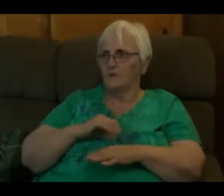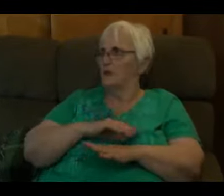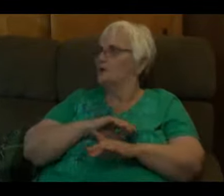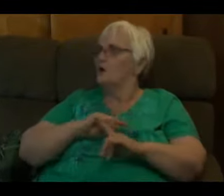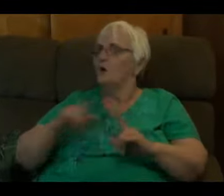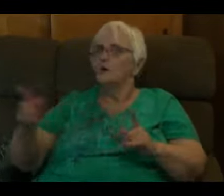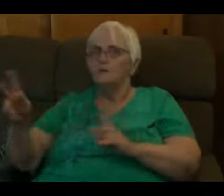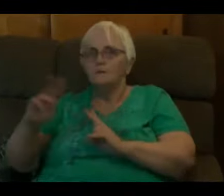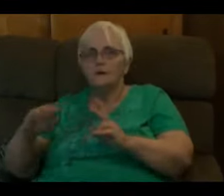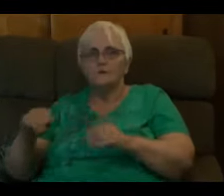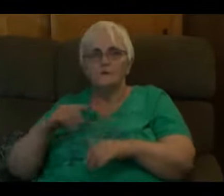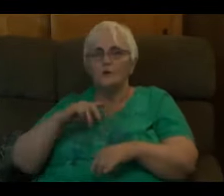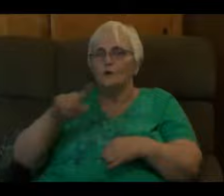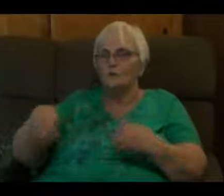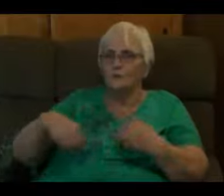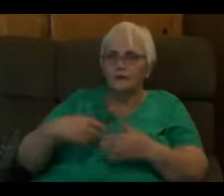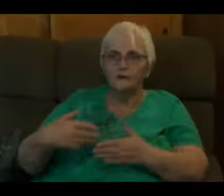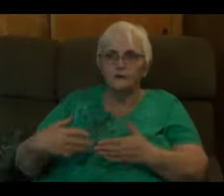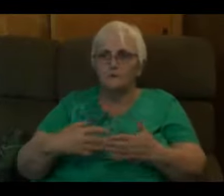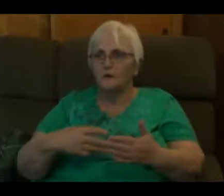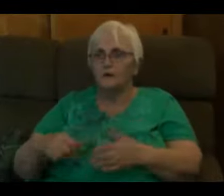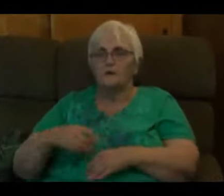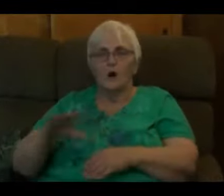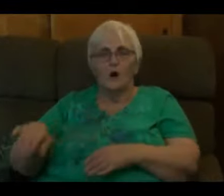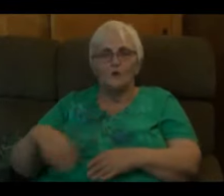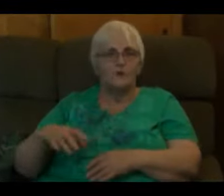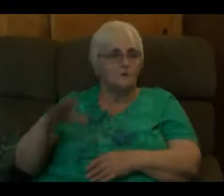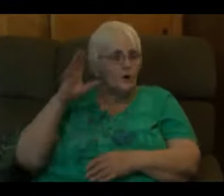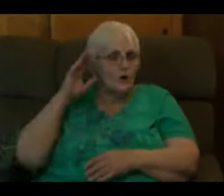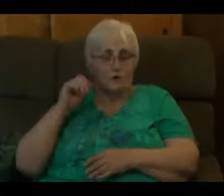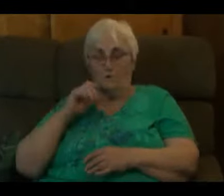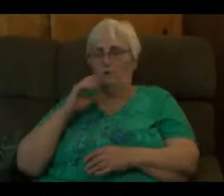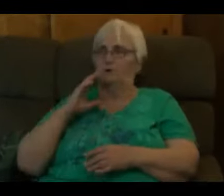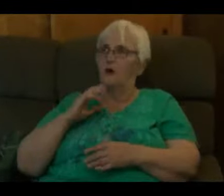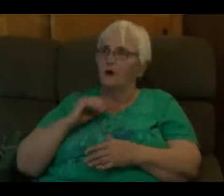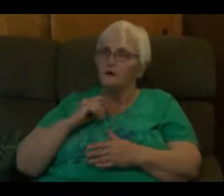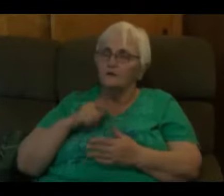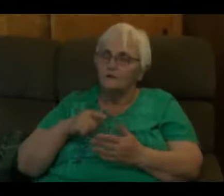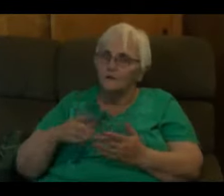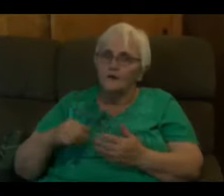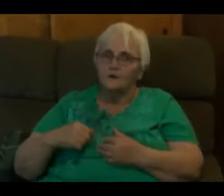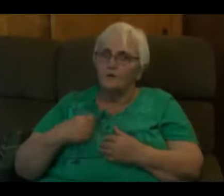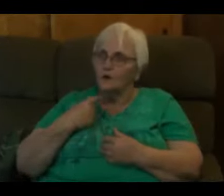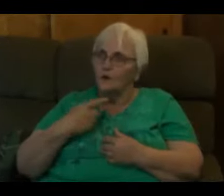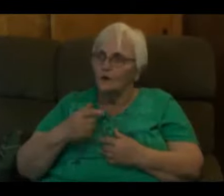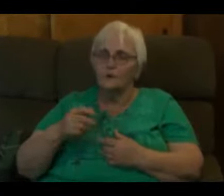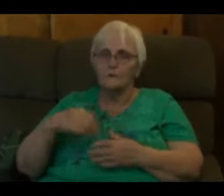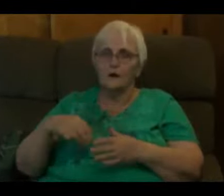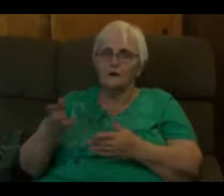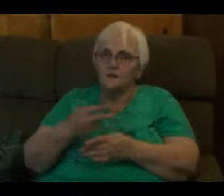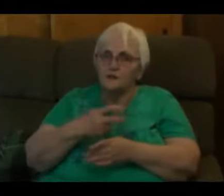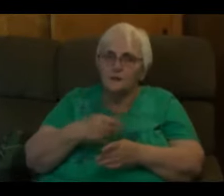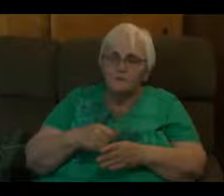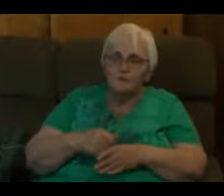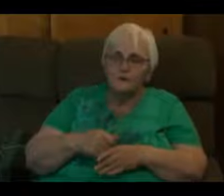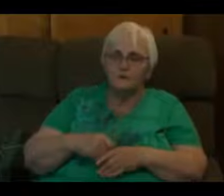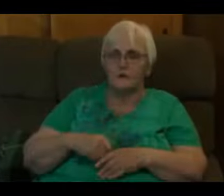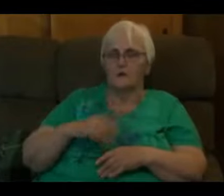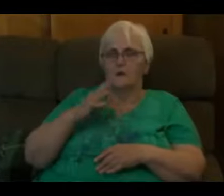told them concerning this child. And all those who heard it marveled at those things which were told them by the shepherds. But Mary kept